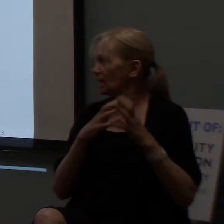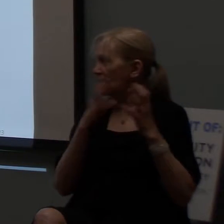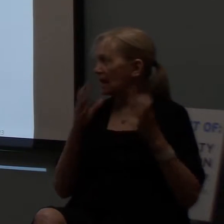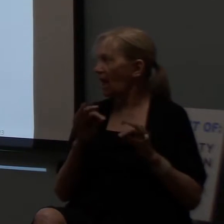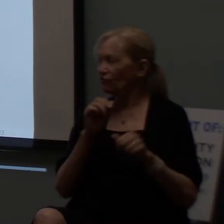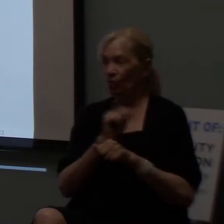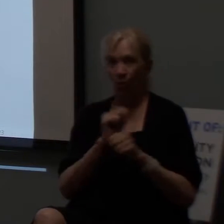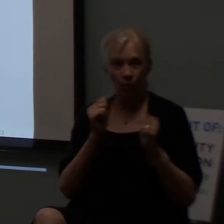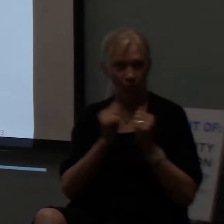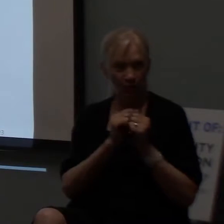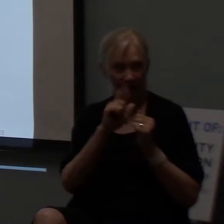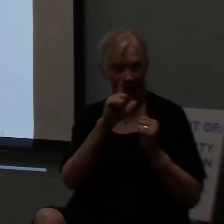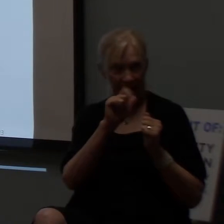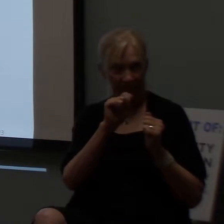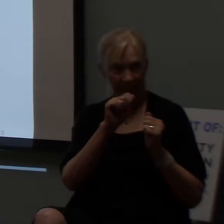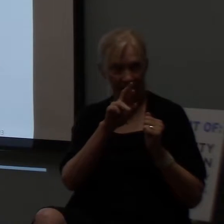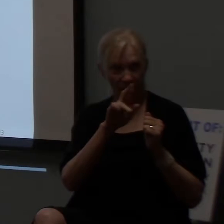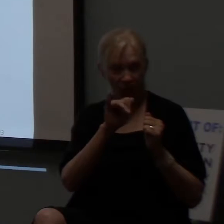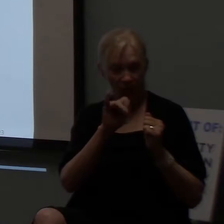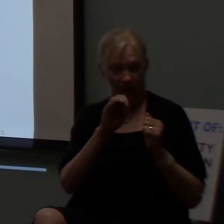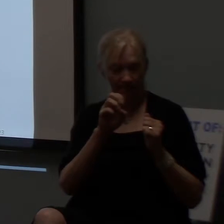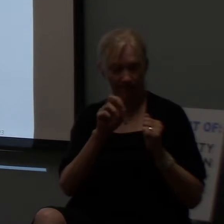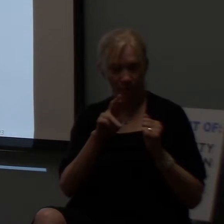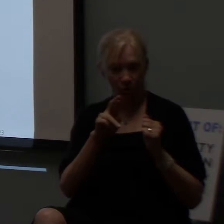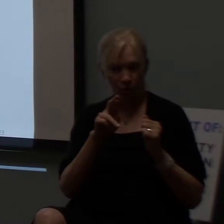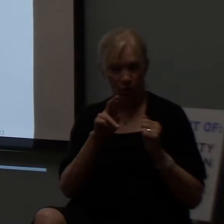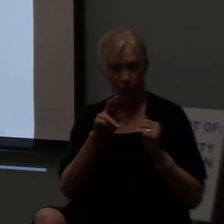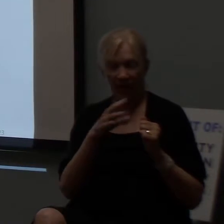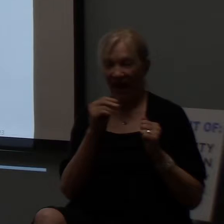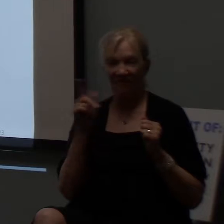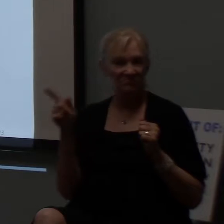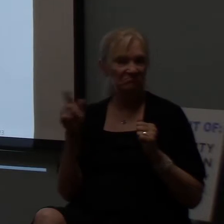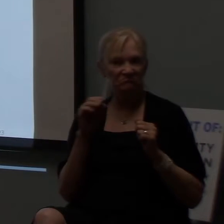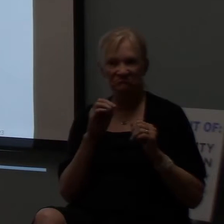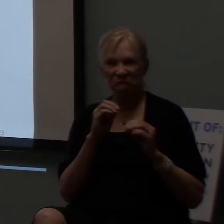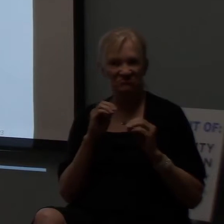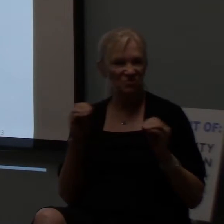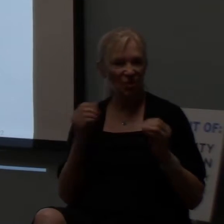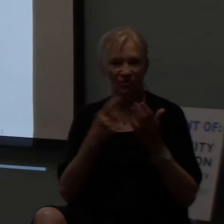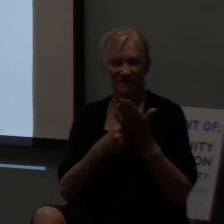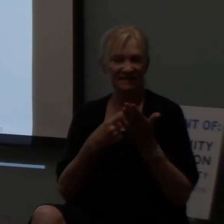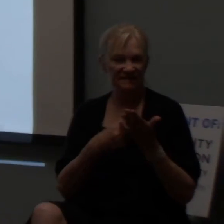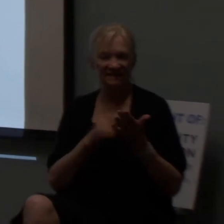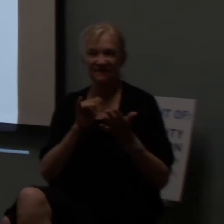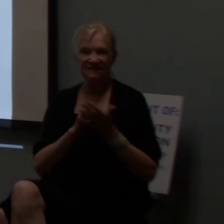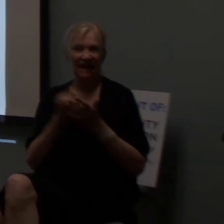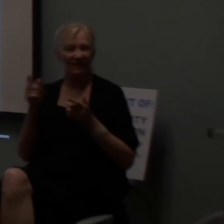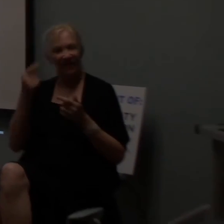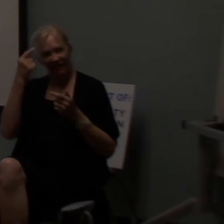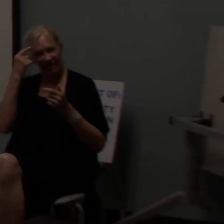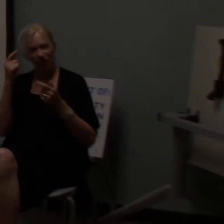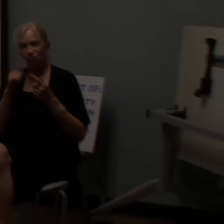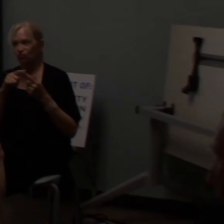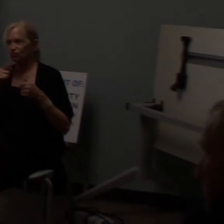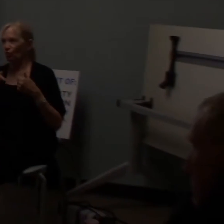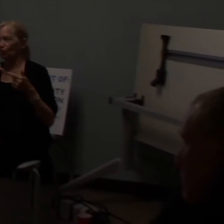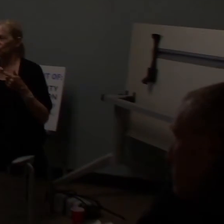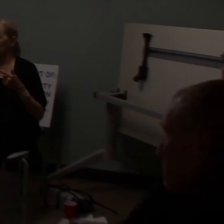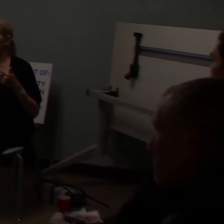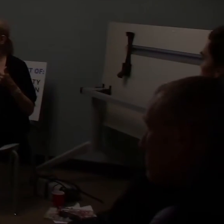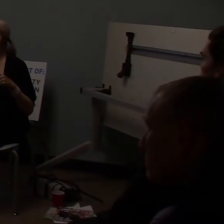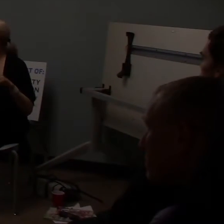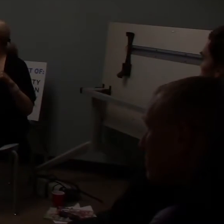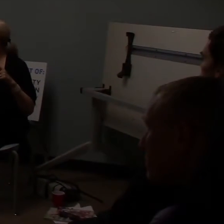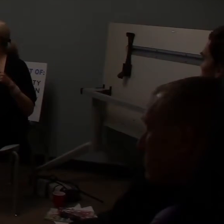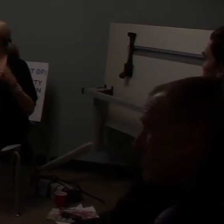County manager, and I have not heard any discussion that they are looking to go to 5 at this time. But they have a county manager,